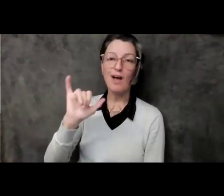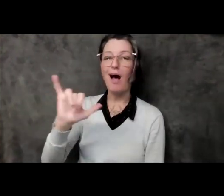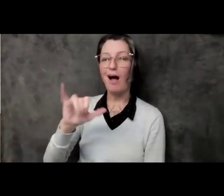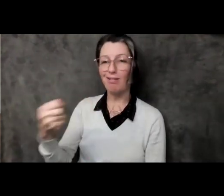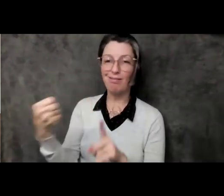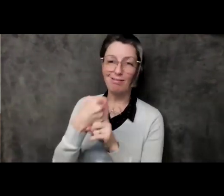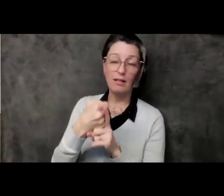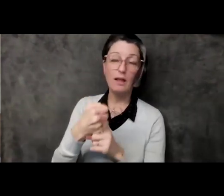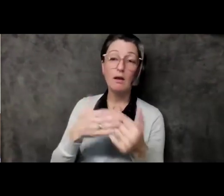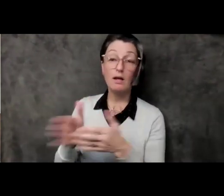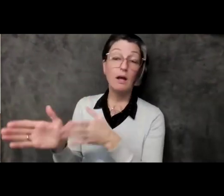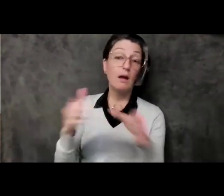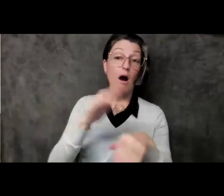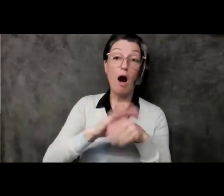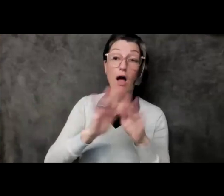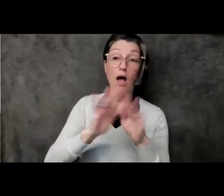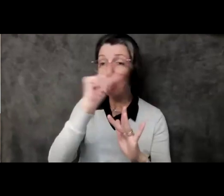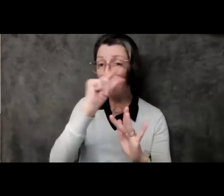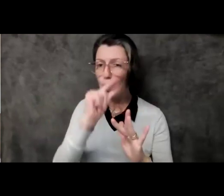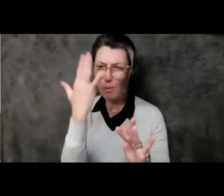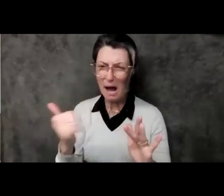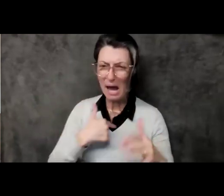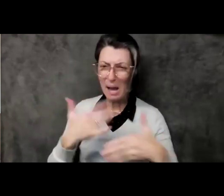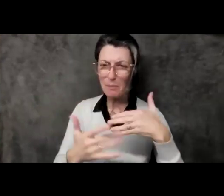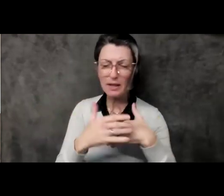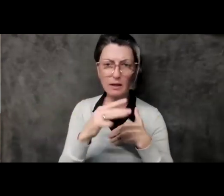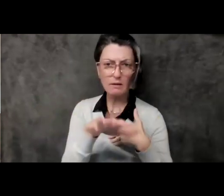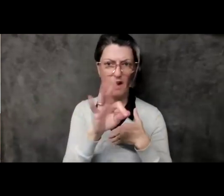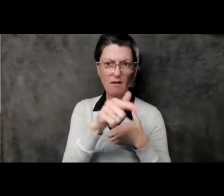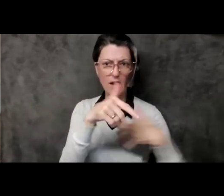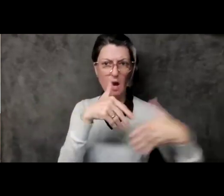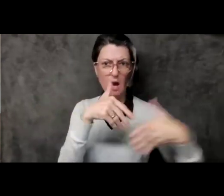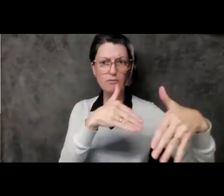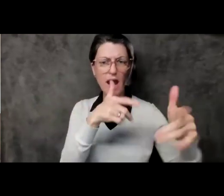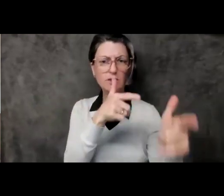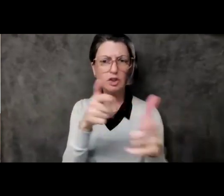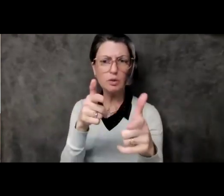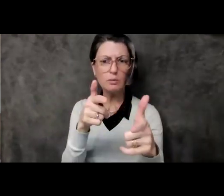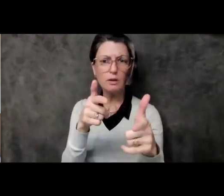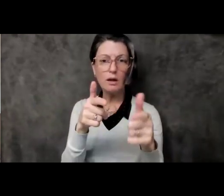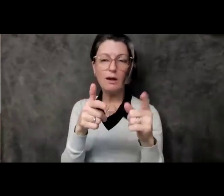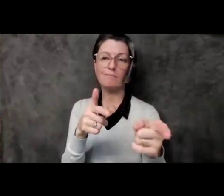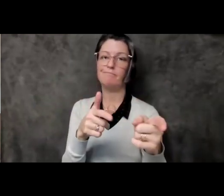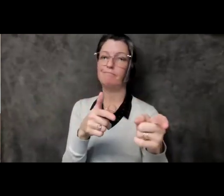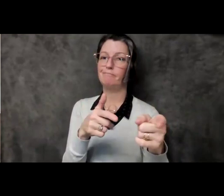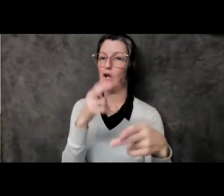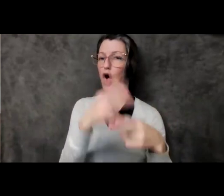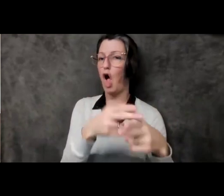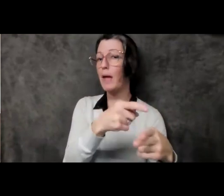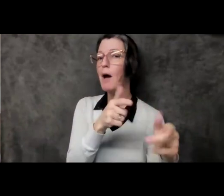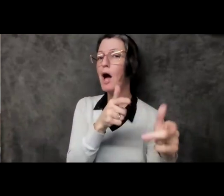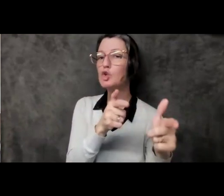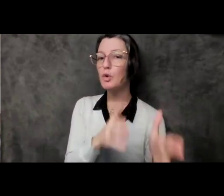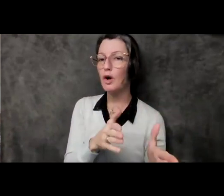in the parade shooting, and I know he must be white because they are not mentioning race or terrorism. And yep, sure he